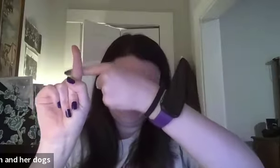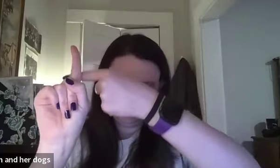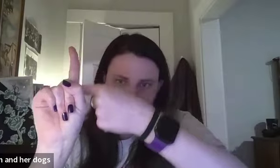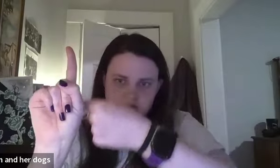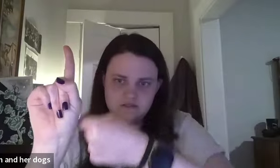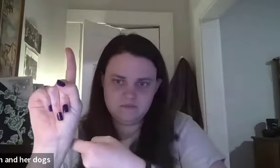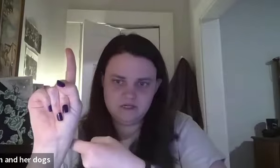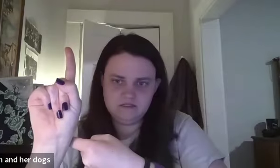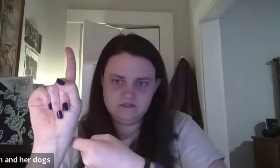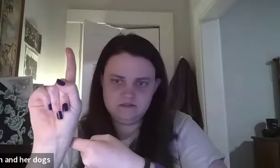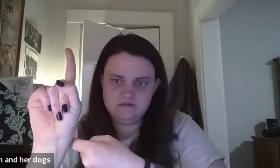of your non-dominant